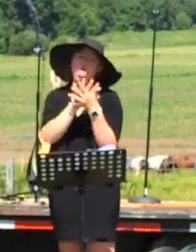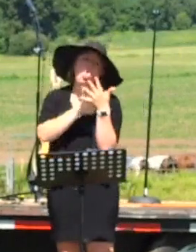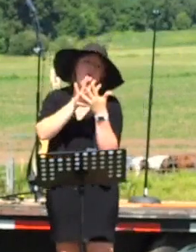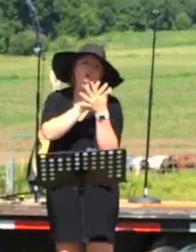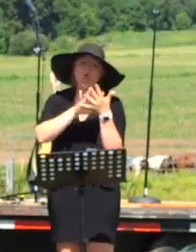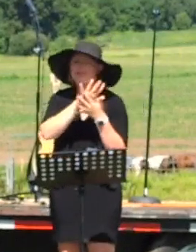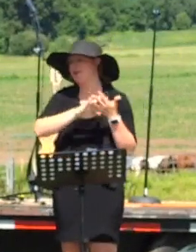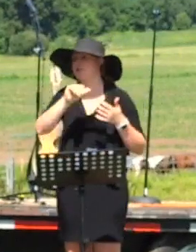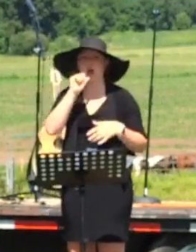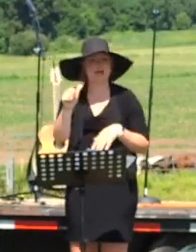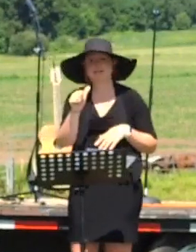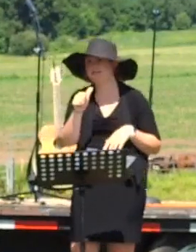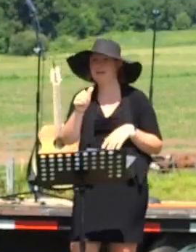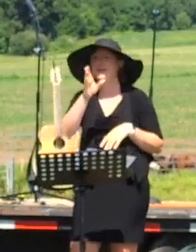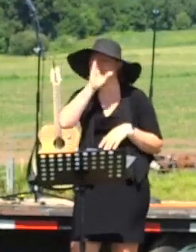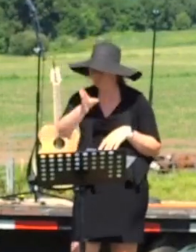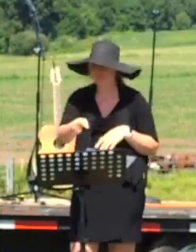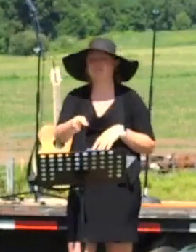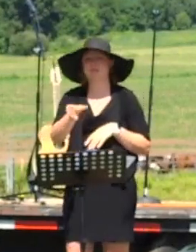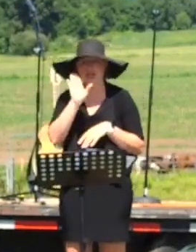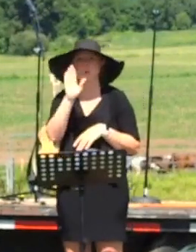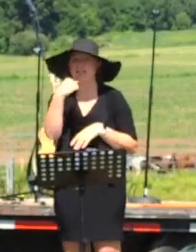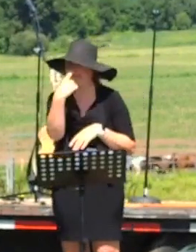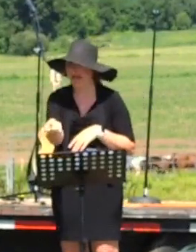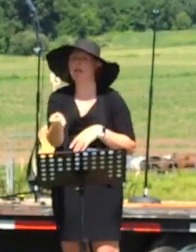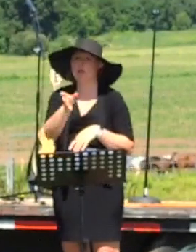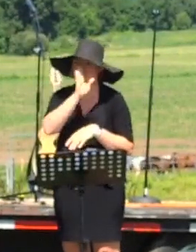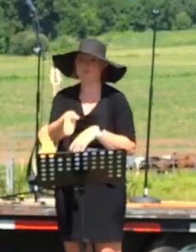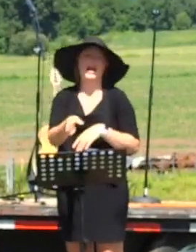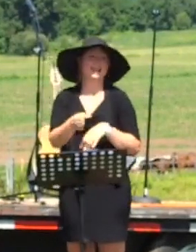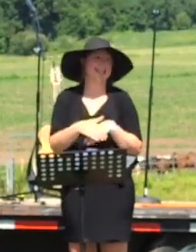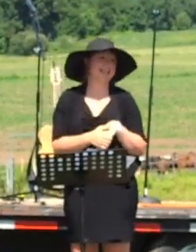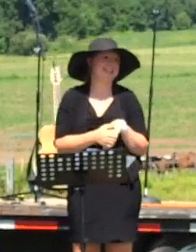not tossed to and fro. They're going to tell you exactly what